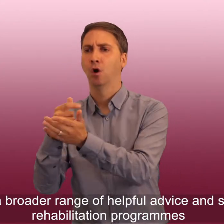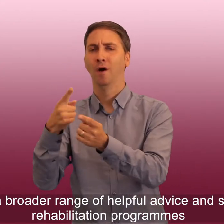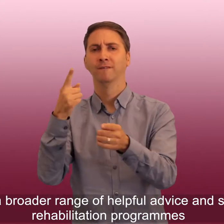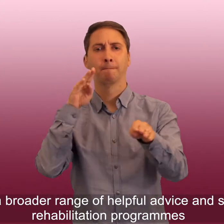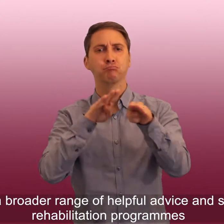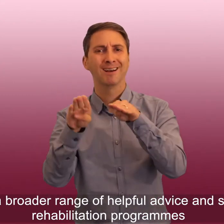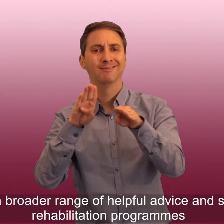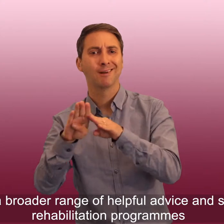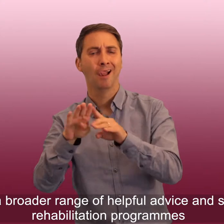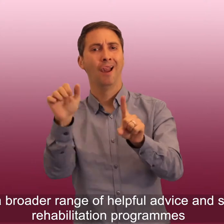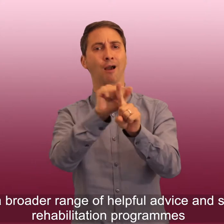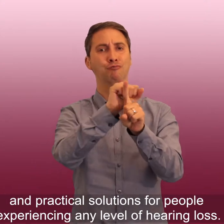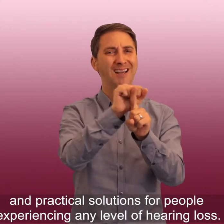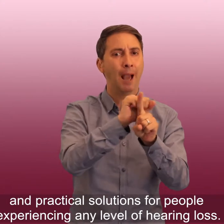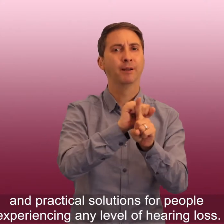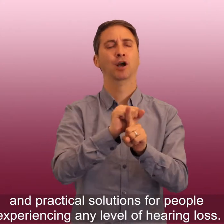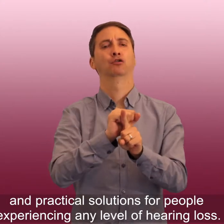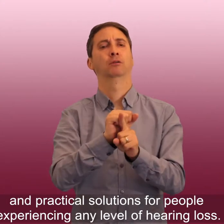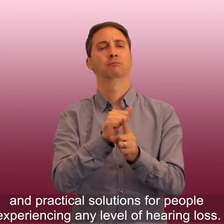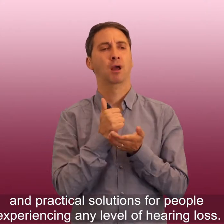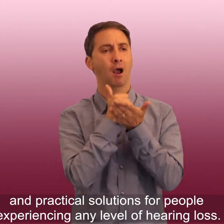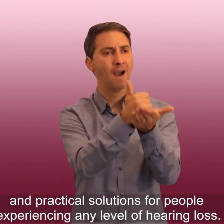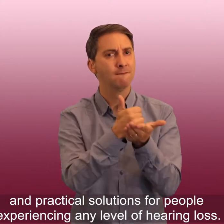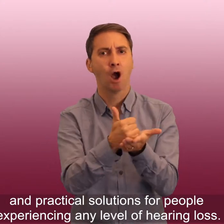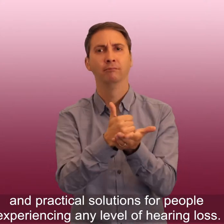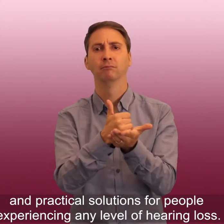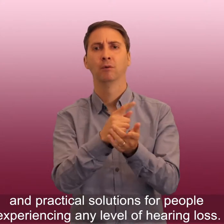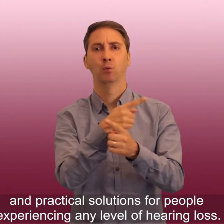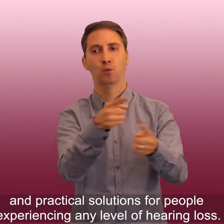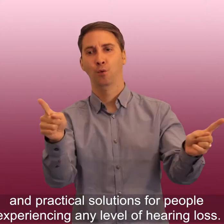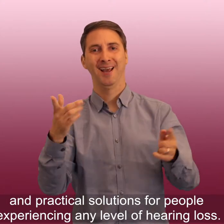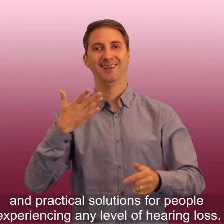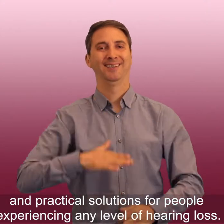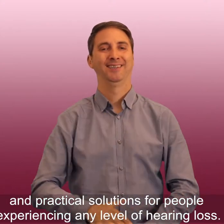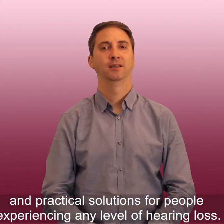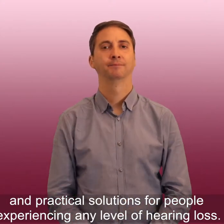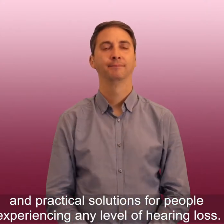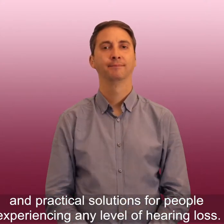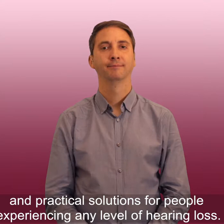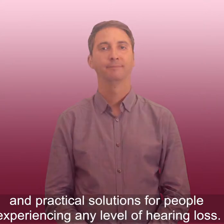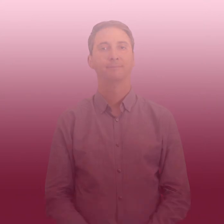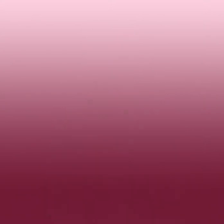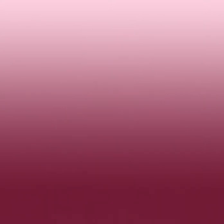and support, rehabilitation programmes and practical solutions for people experiencing any level of hearing loss.